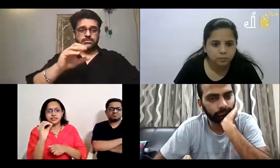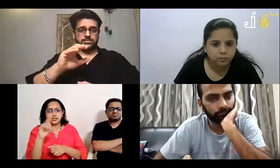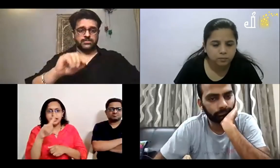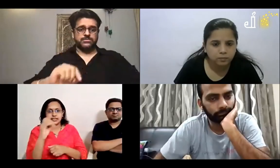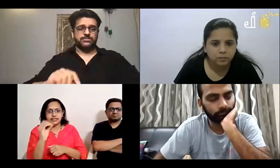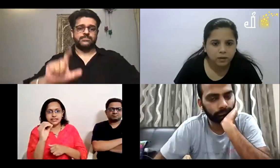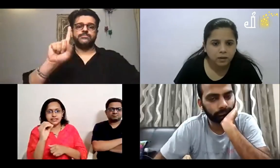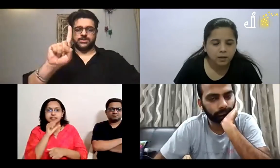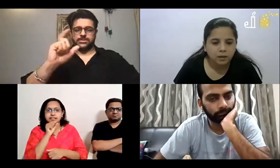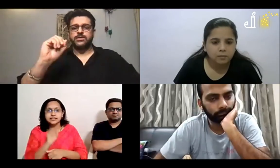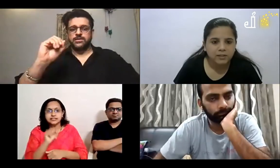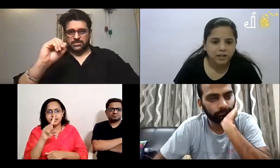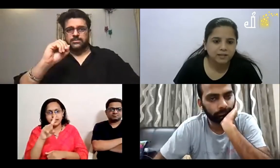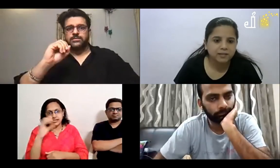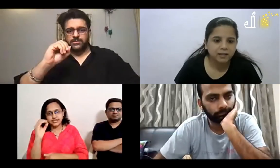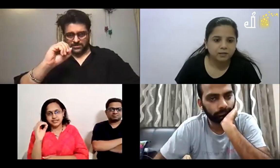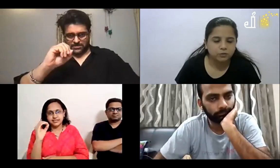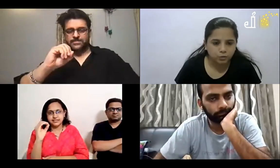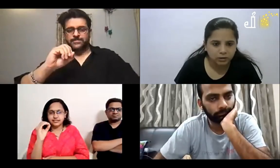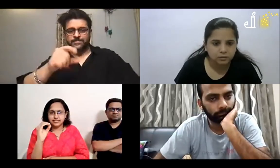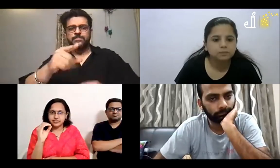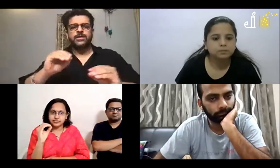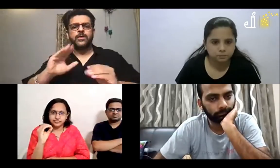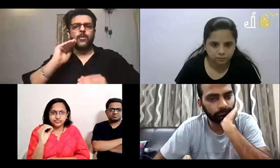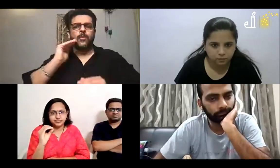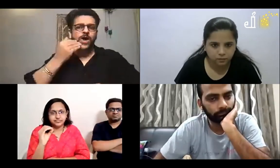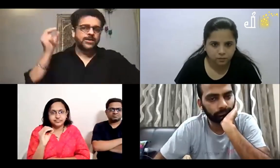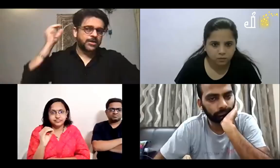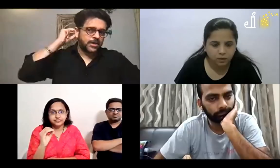So my child is 10 years old.